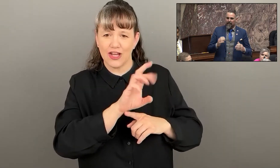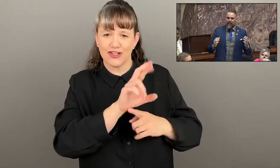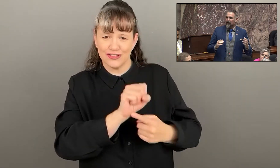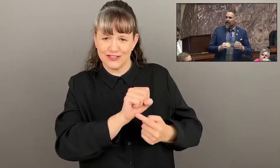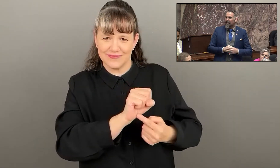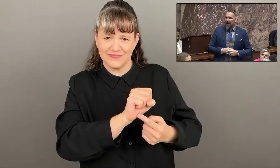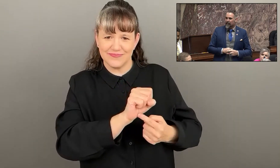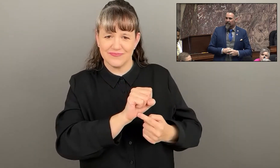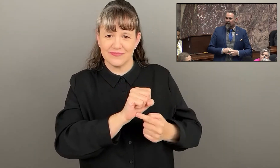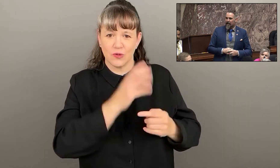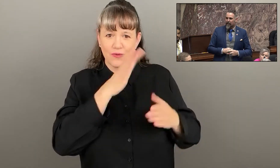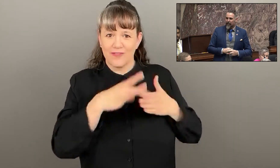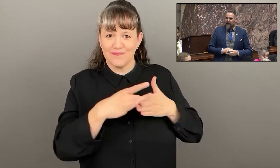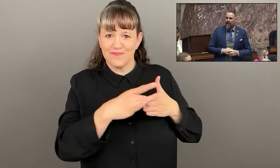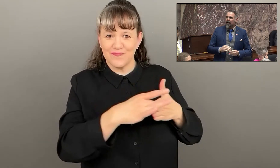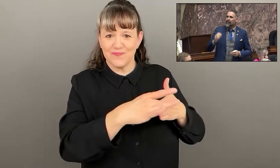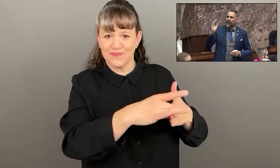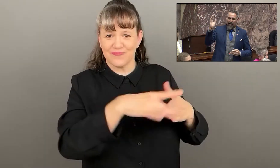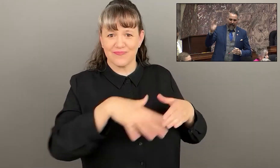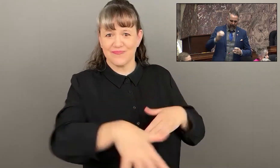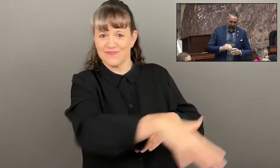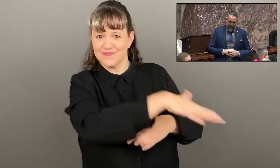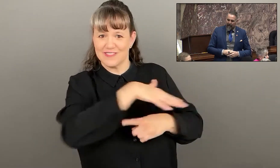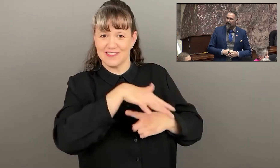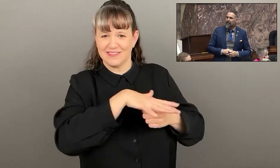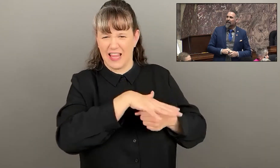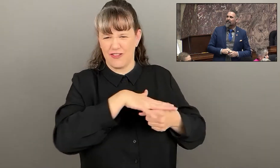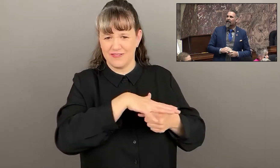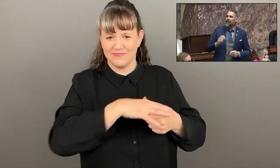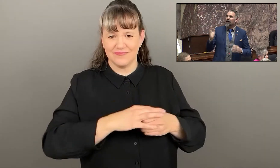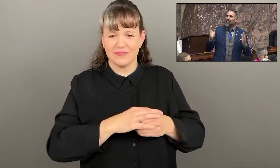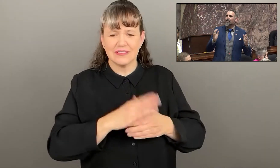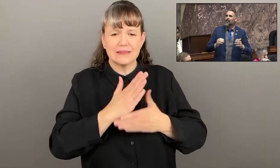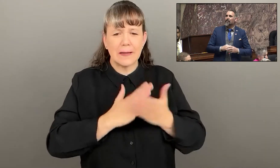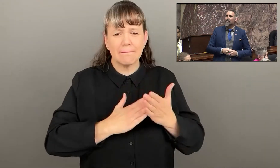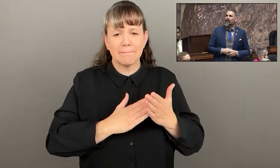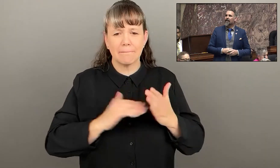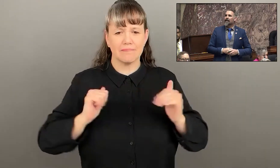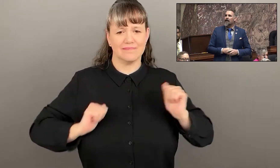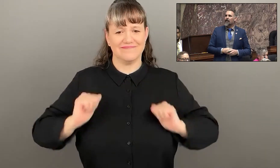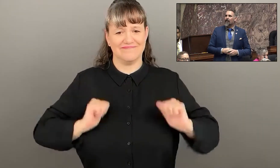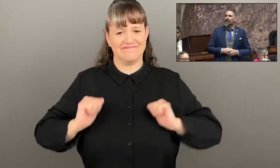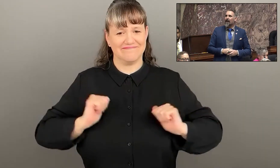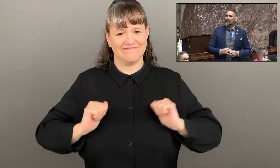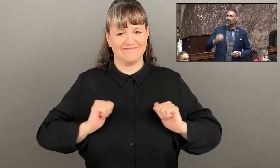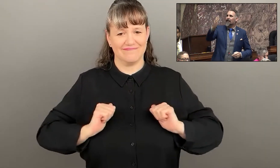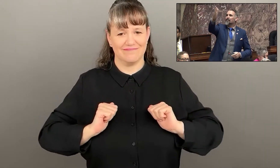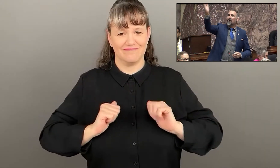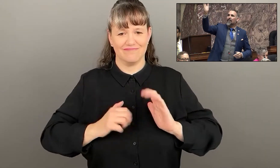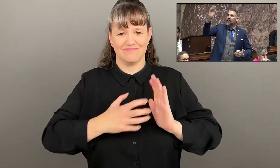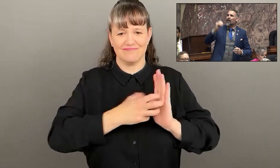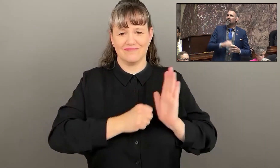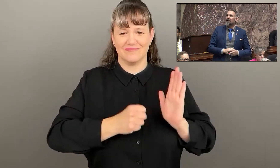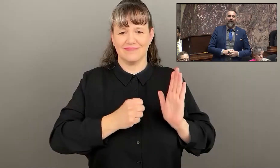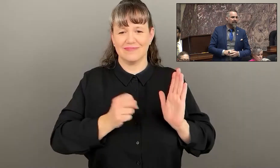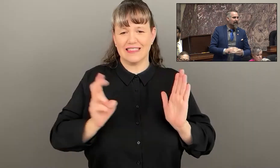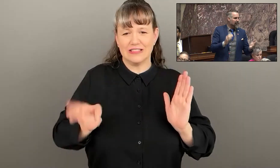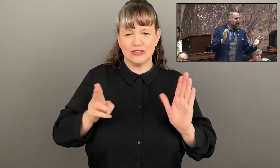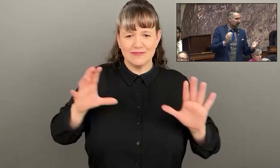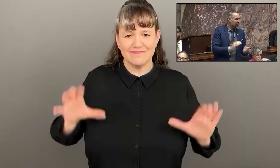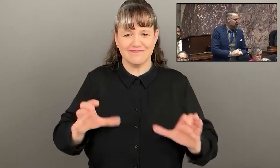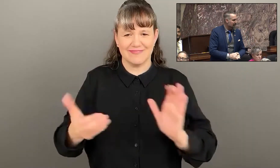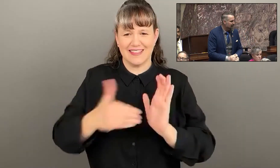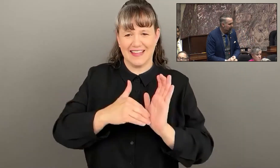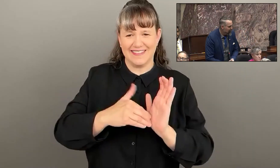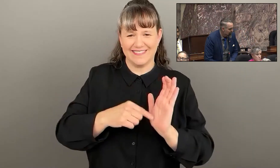as some of the reenactments that take place. I had, again, a great meeting with them yesterday. They wanted to know a little bit about MLA life, so I'd like to welcome them all to the House today.